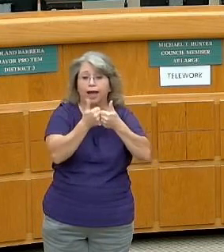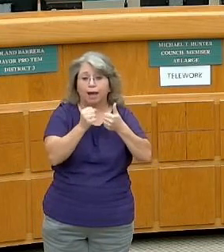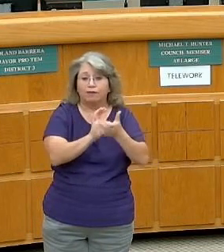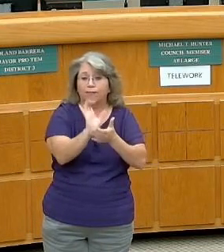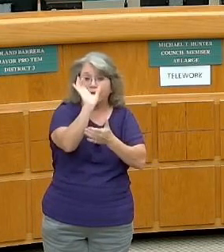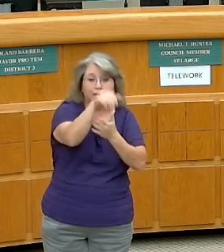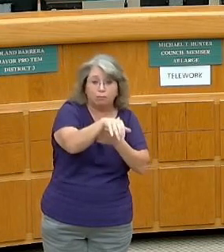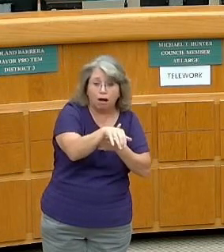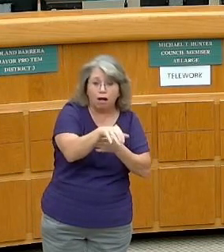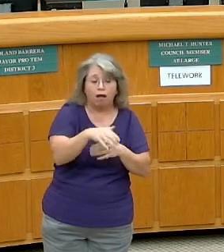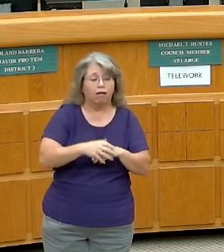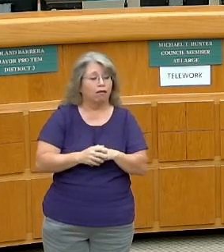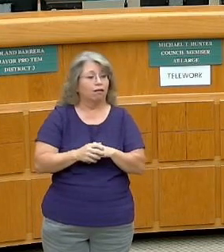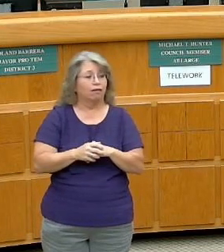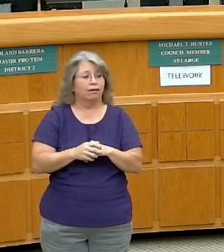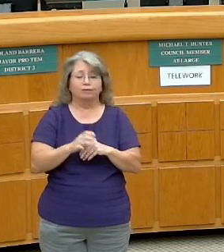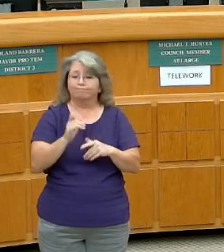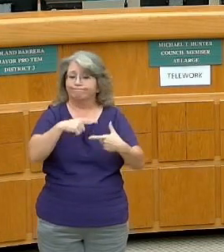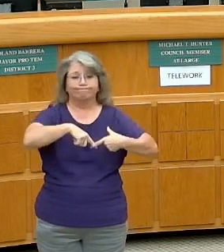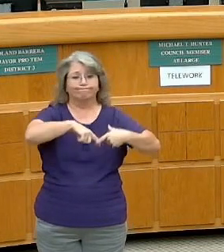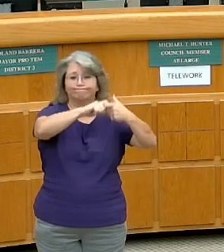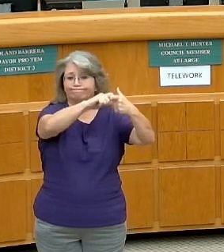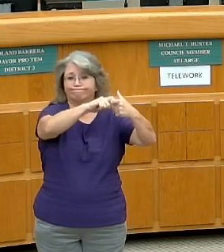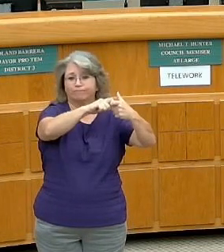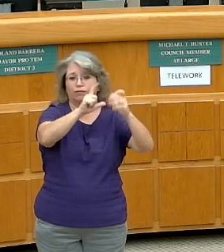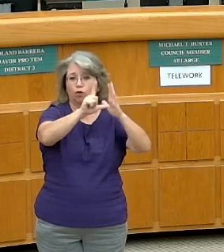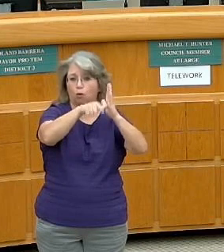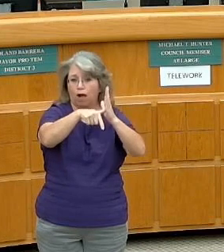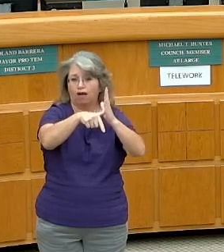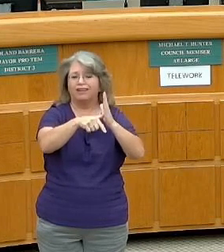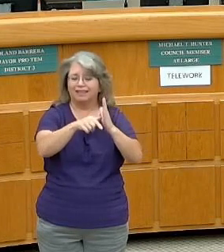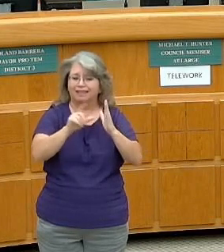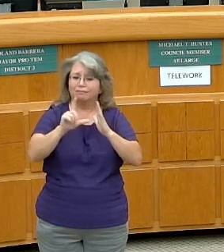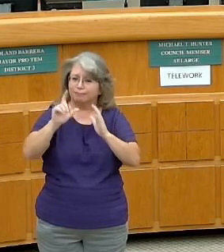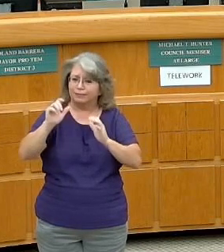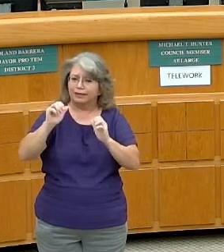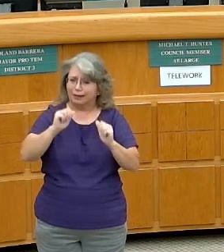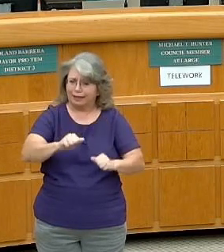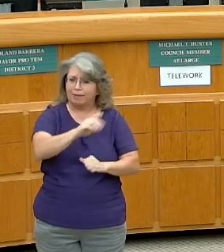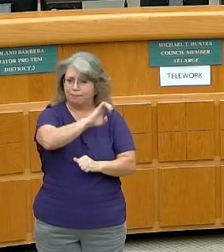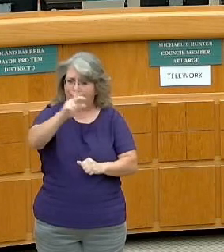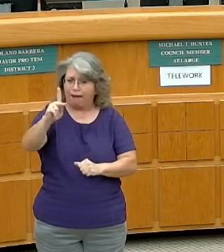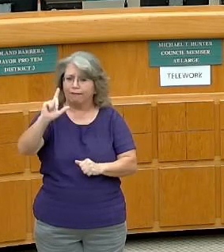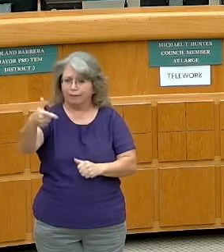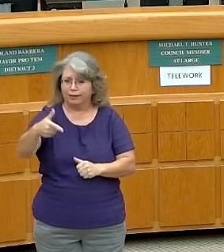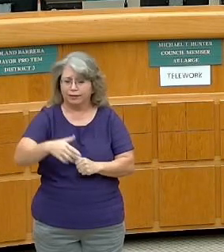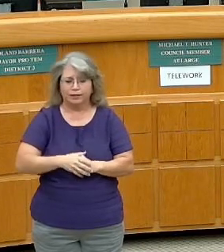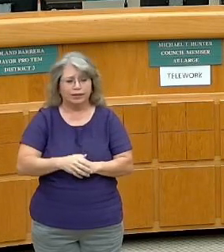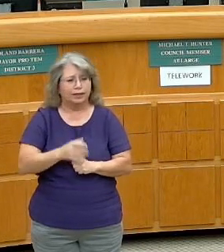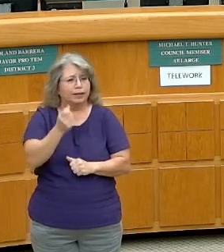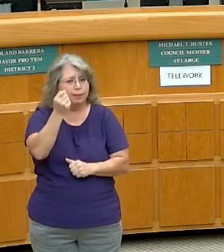while, and it'll return. And so I think that's very important that we understand that the social